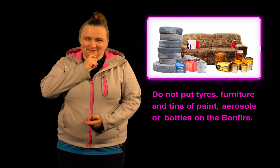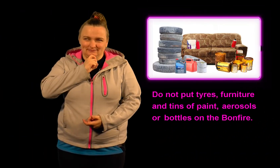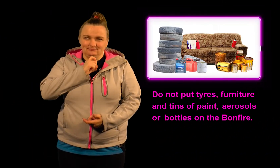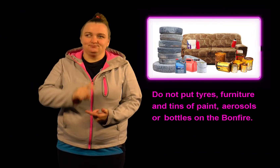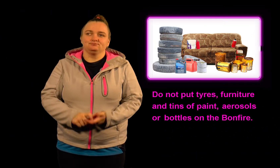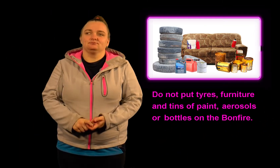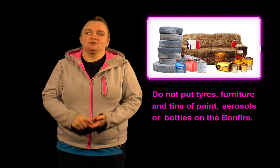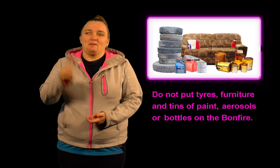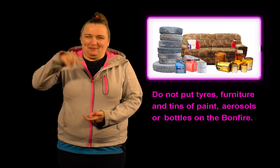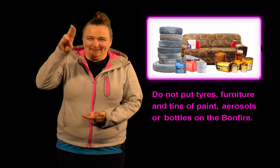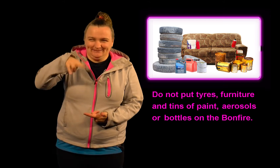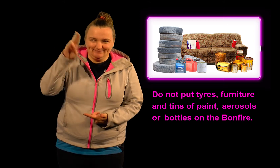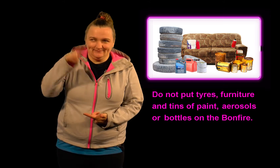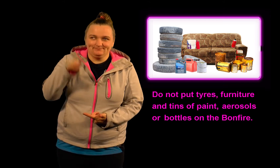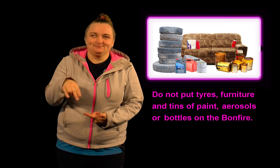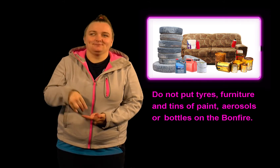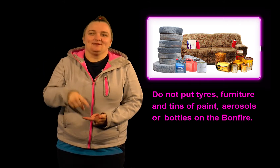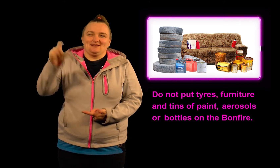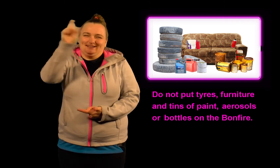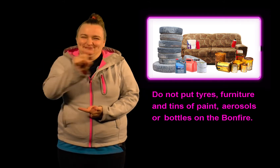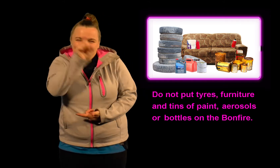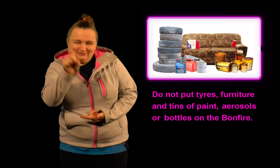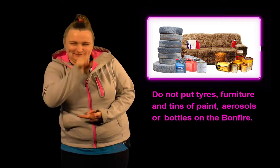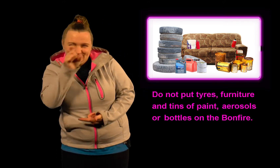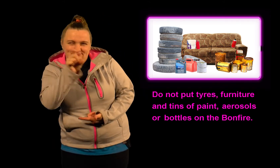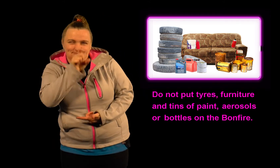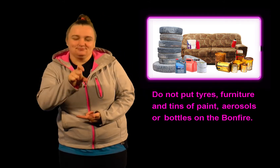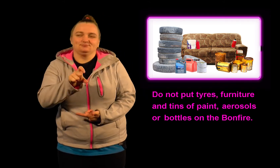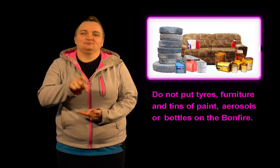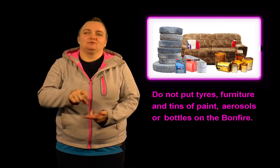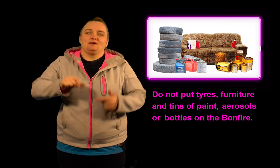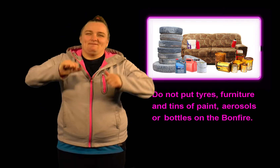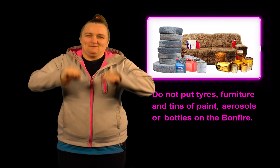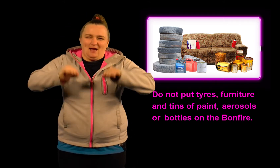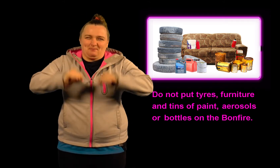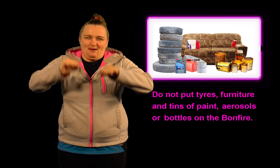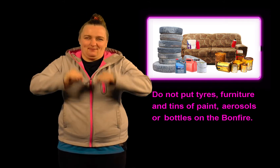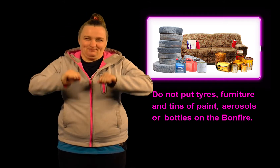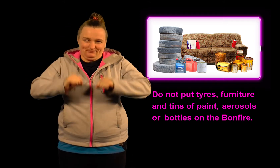Do not put tyres, furniture, and tins of paint, aerosols or bottles on the fire.